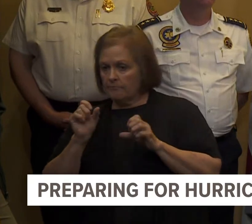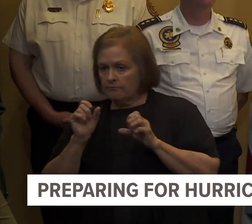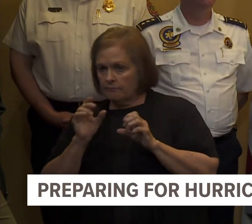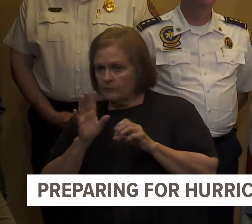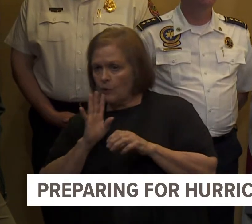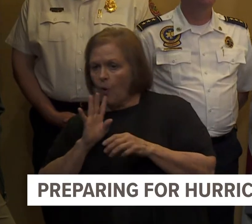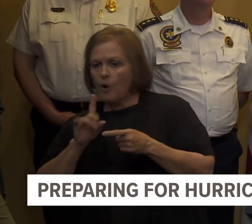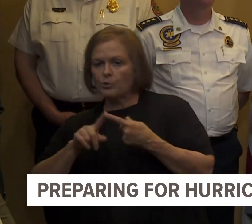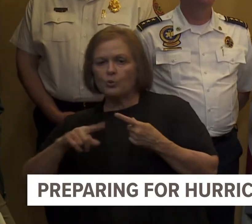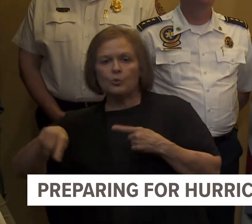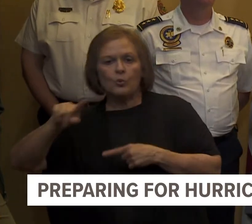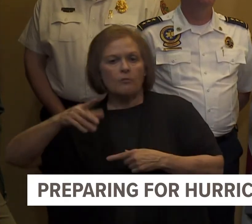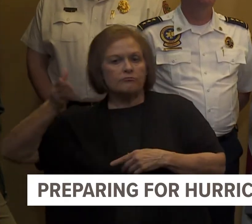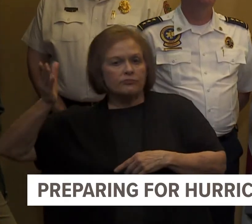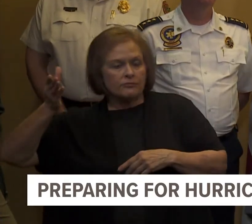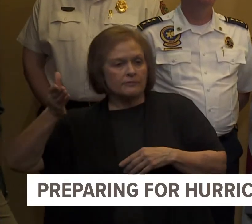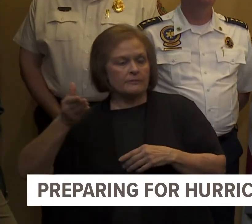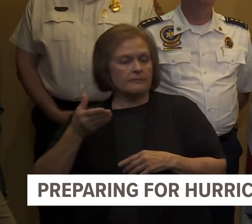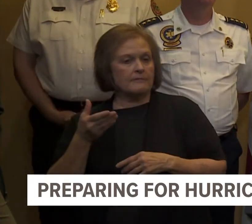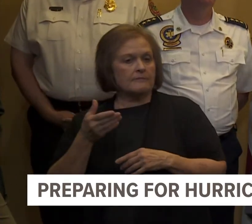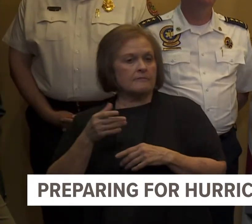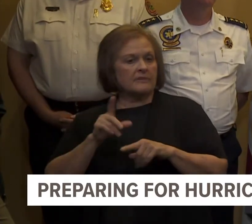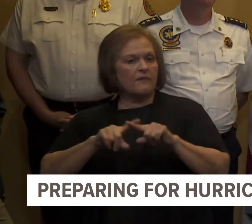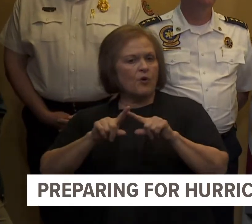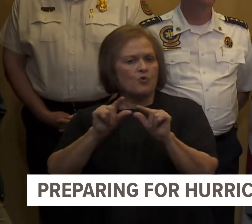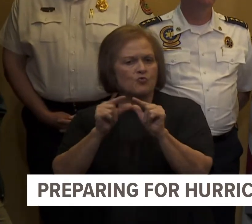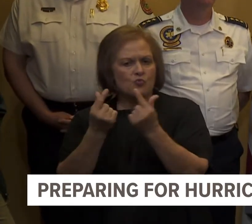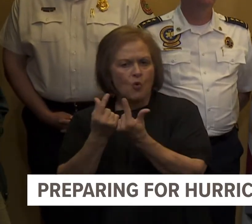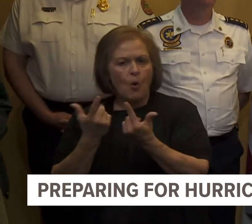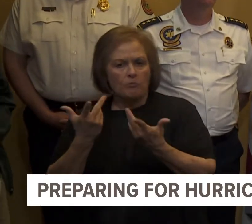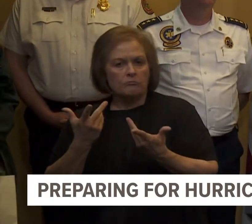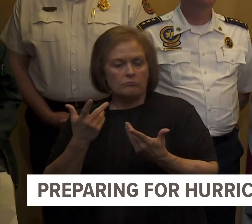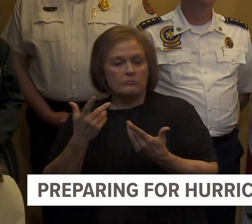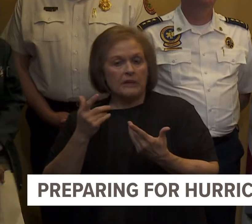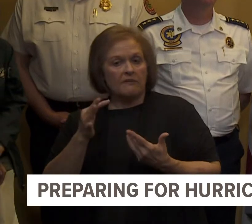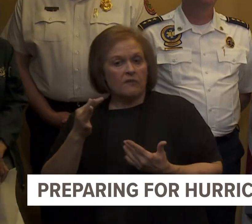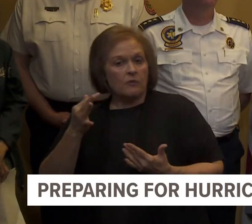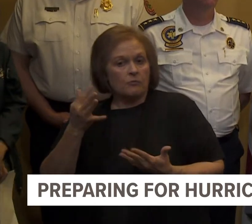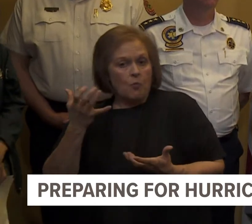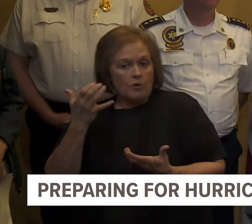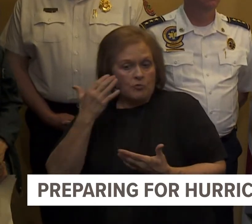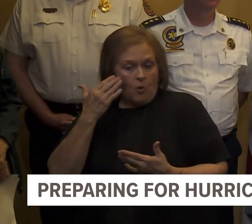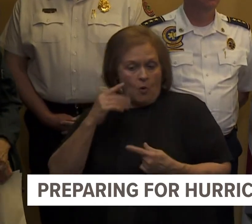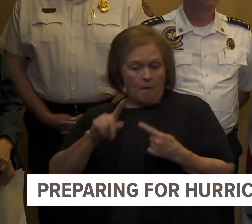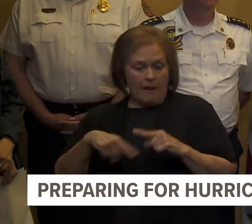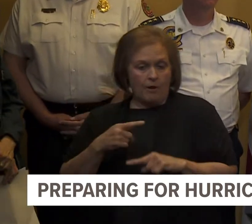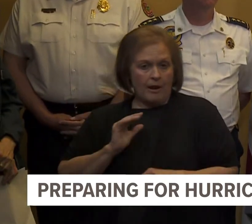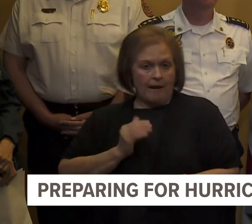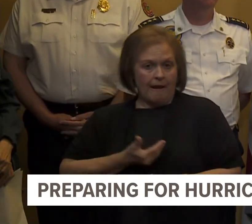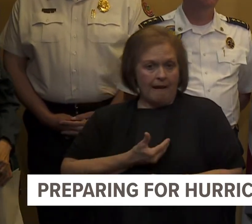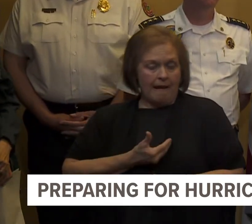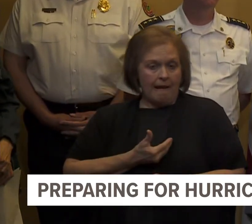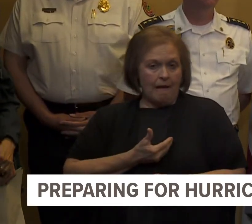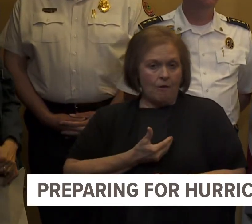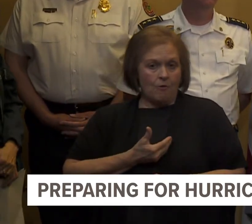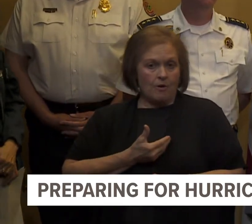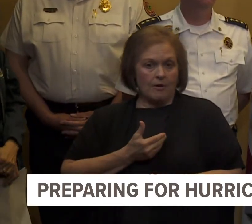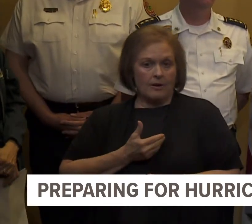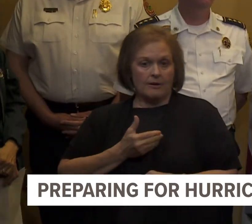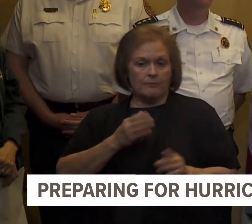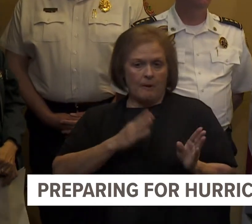the community events, as well as our neighborhood association events, regarding our preparedness, as well as your preparedness as